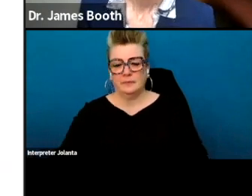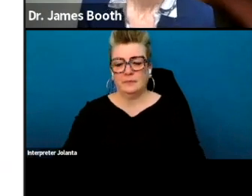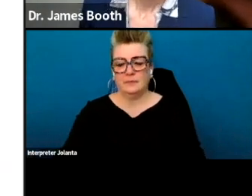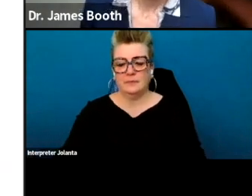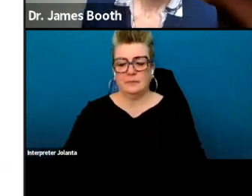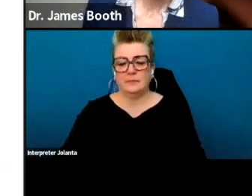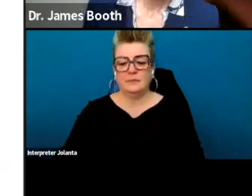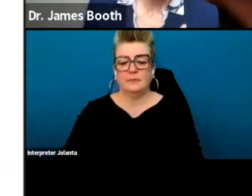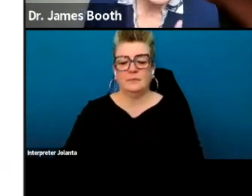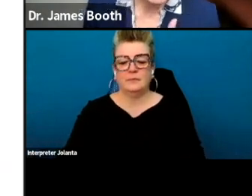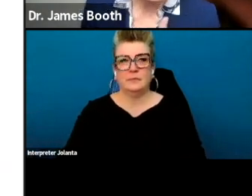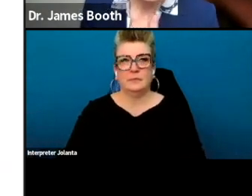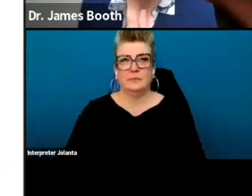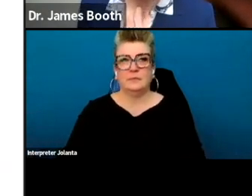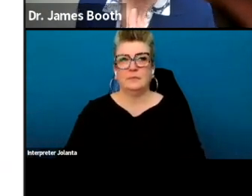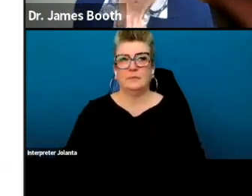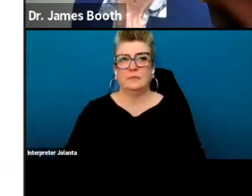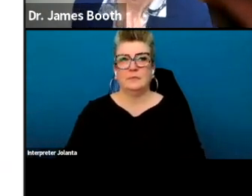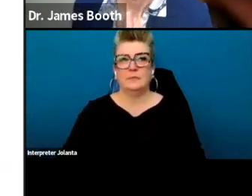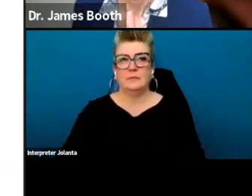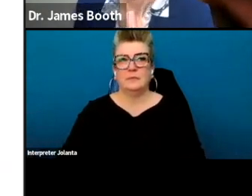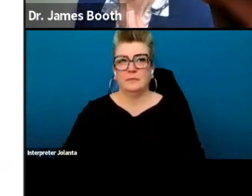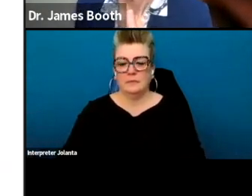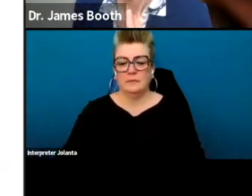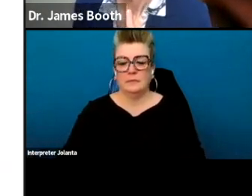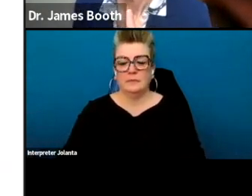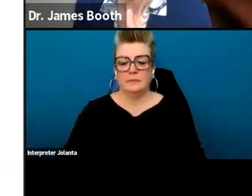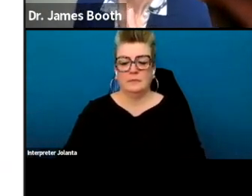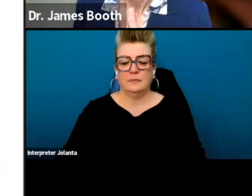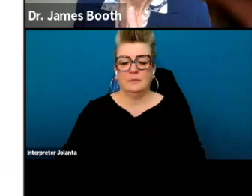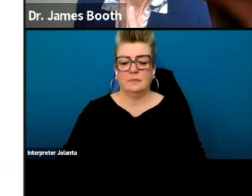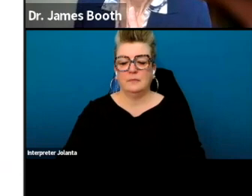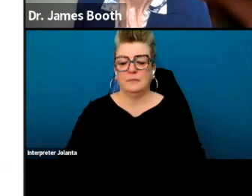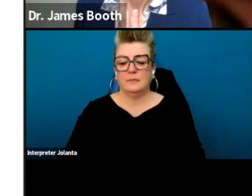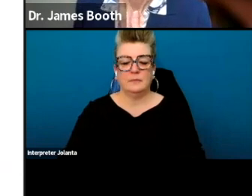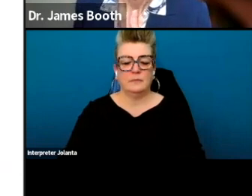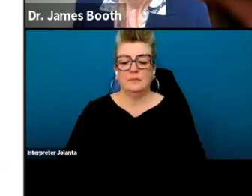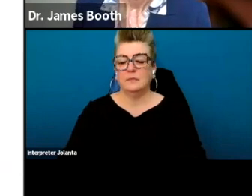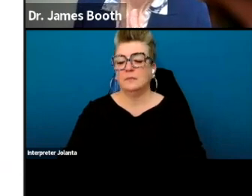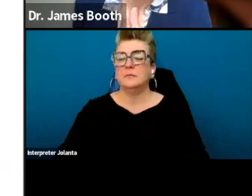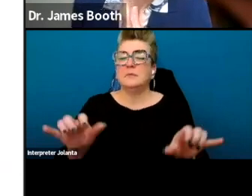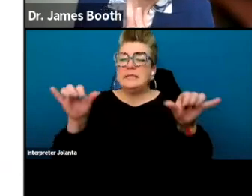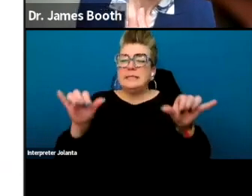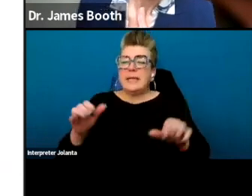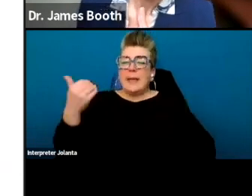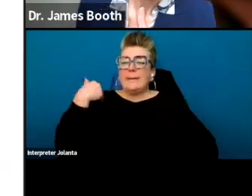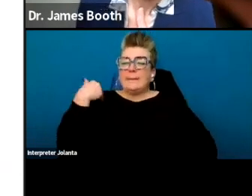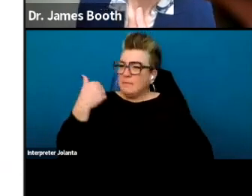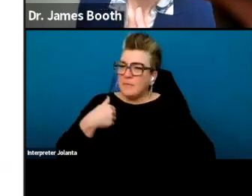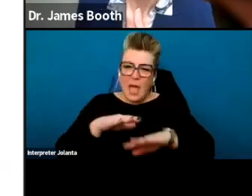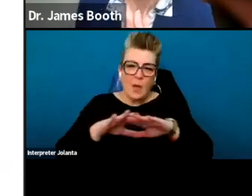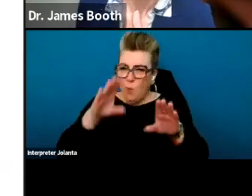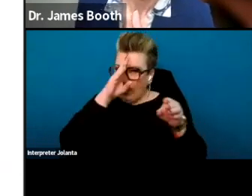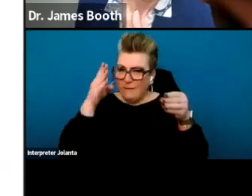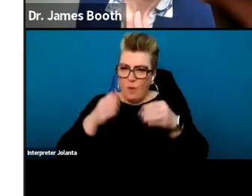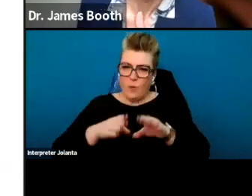Again, I won't focus too much on the behavioral data other than to say that the children could do these